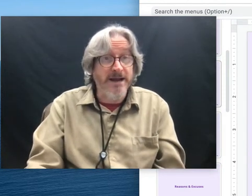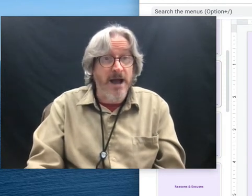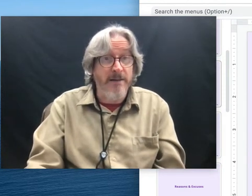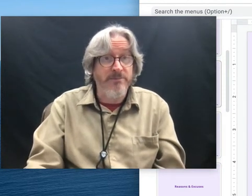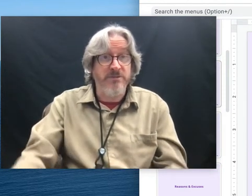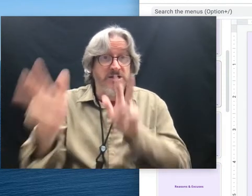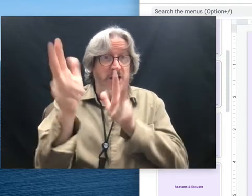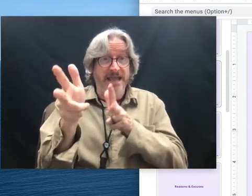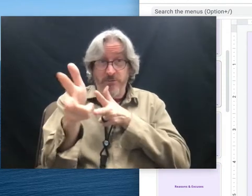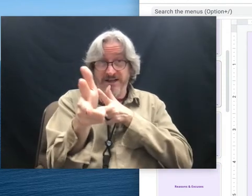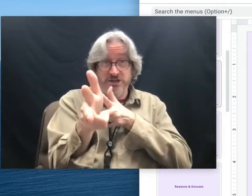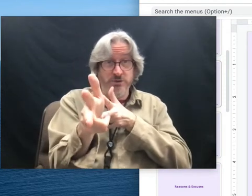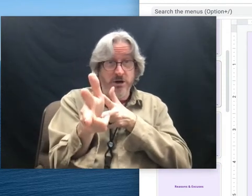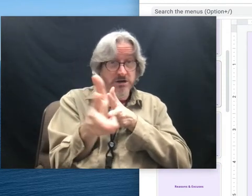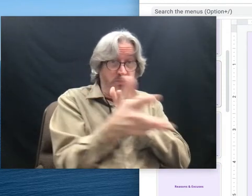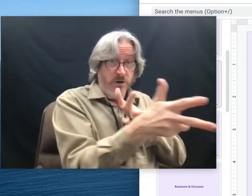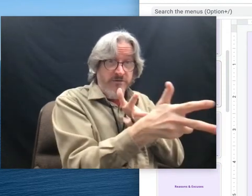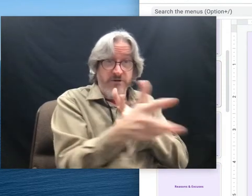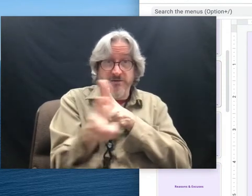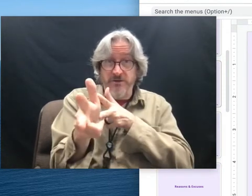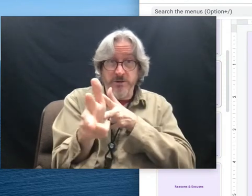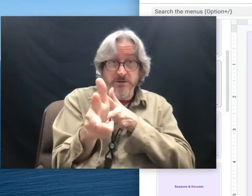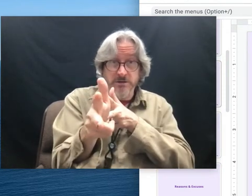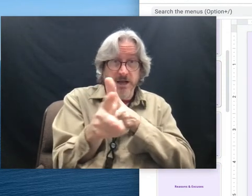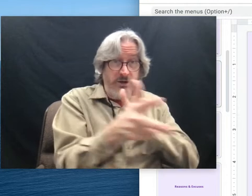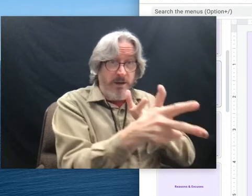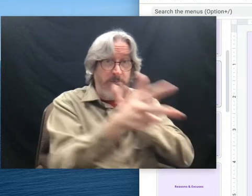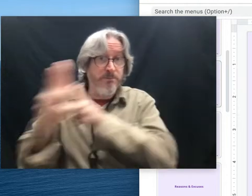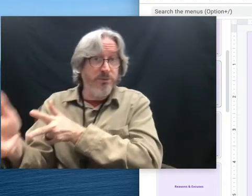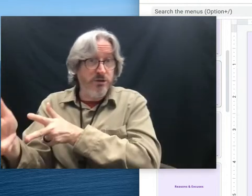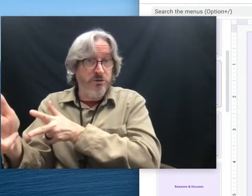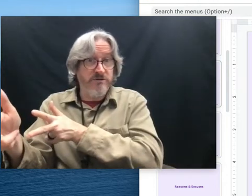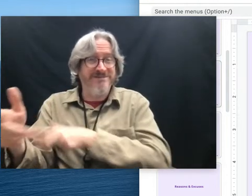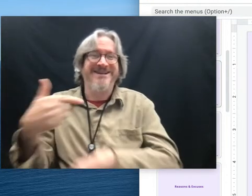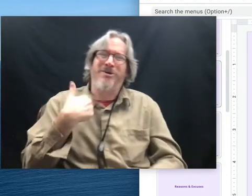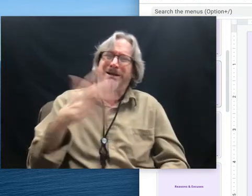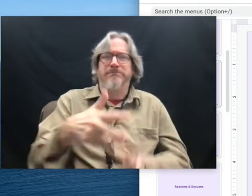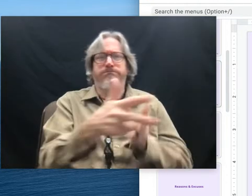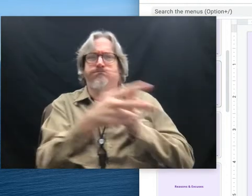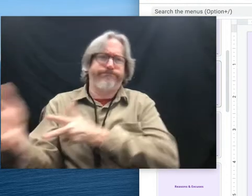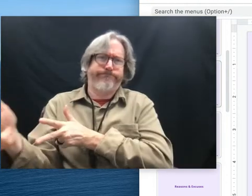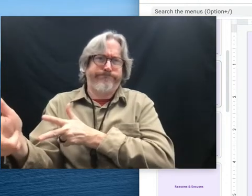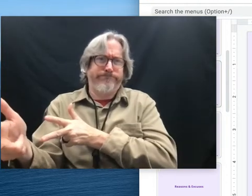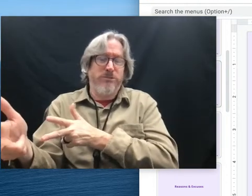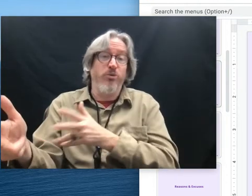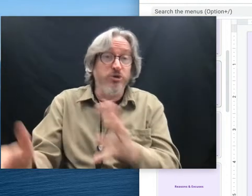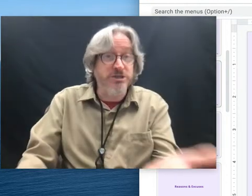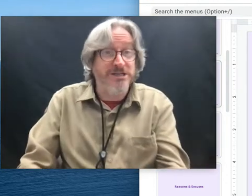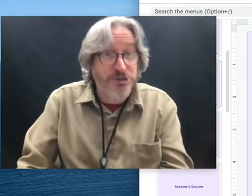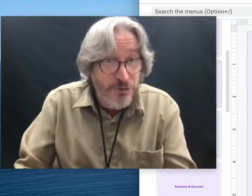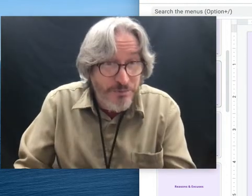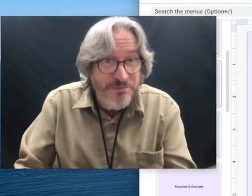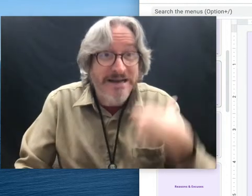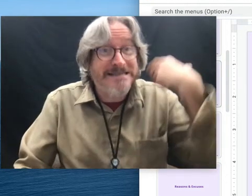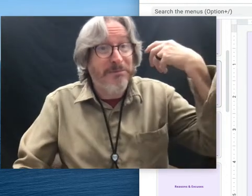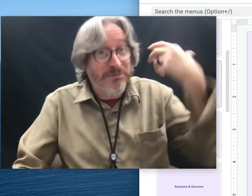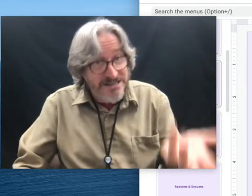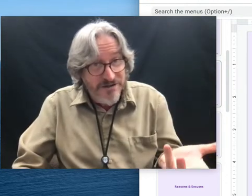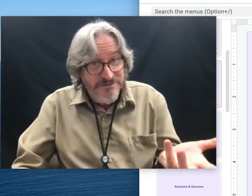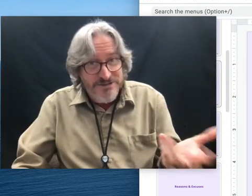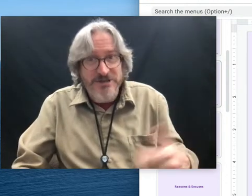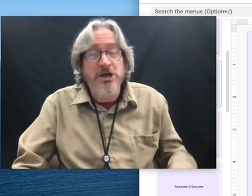by a cop. Again, we got the 2 cars, one in front of the other one, and you get pulled over. We usually assume that it's